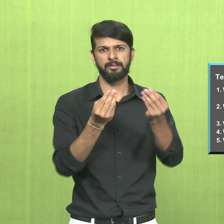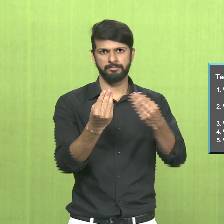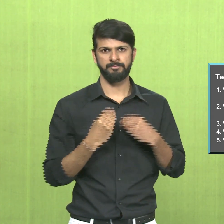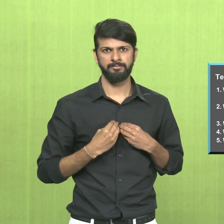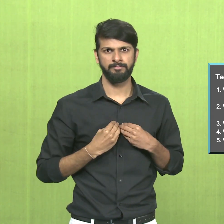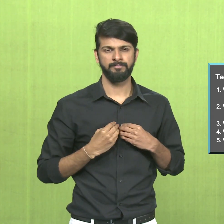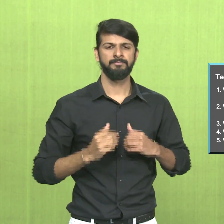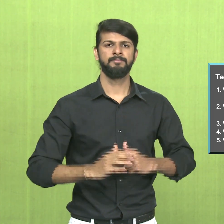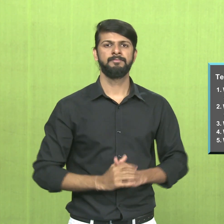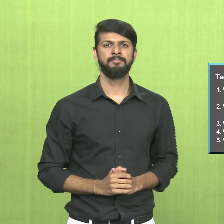Explain.